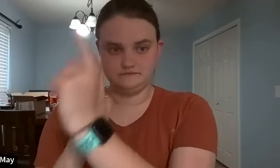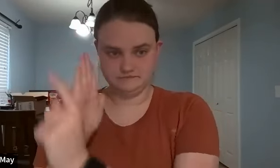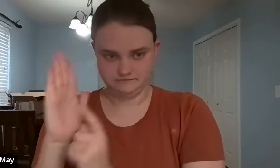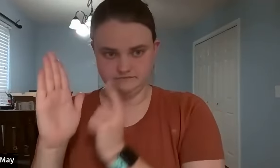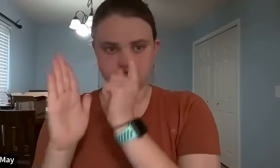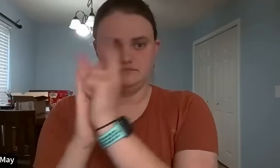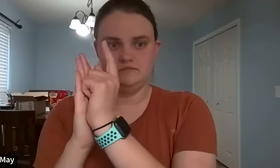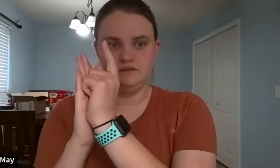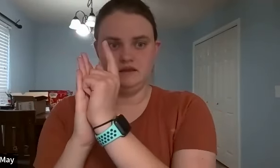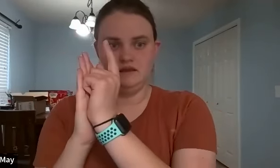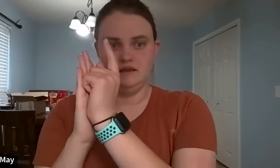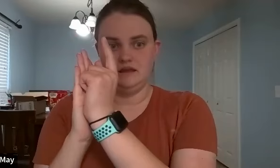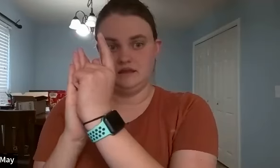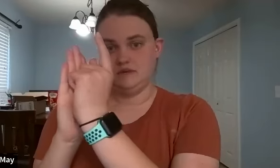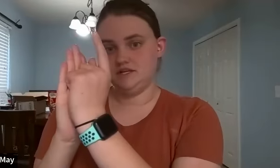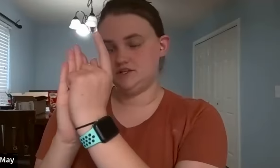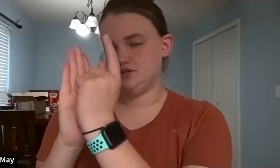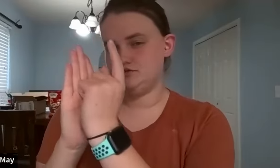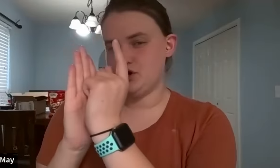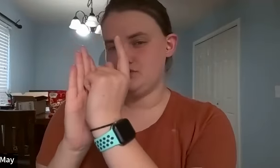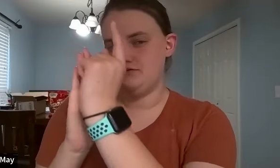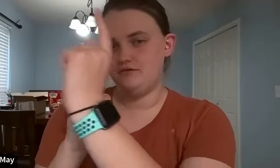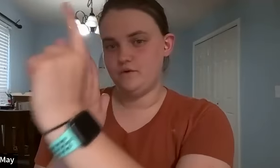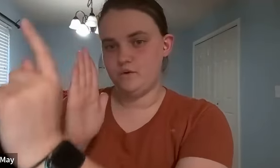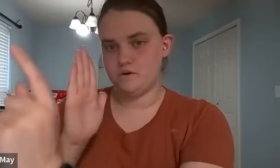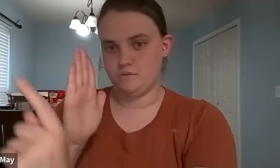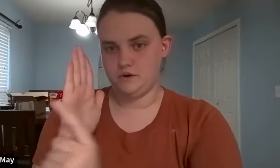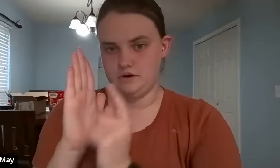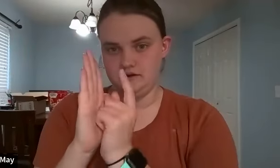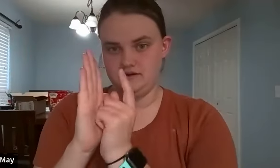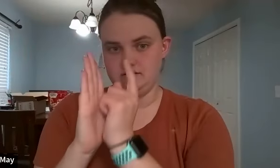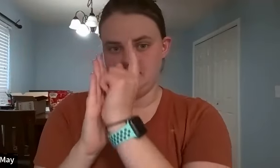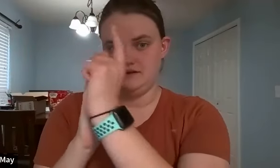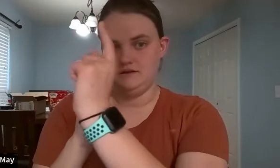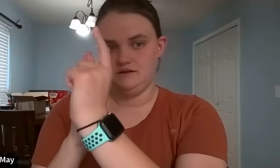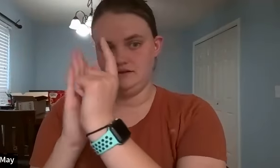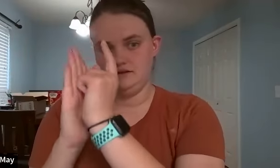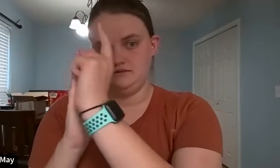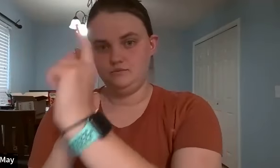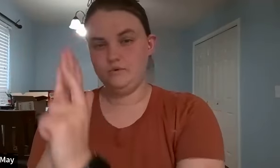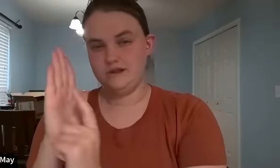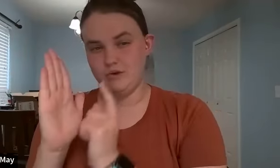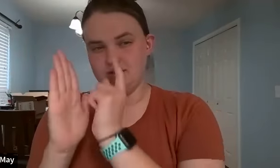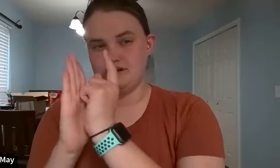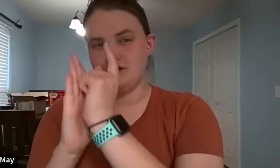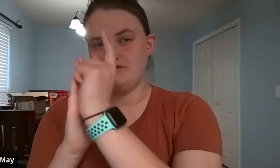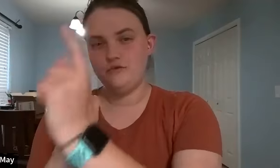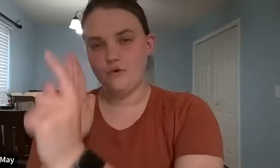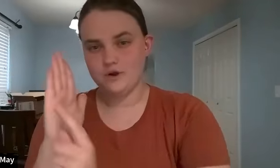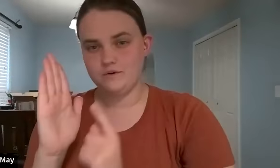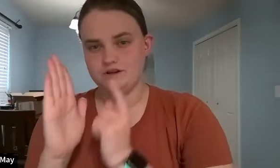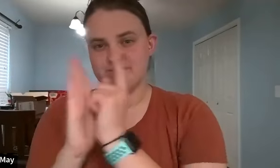And make sure you go forward. And why you want to go forward is because